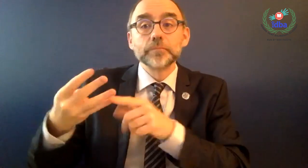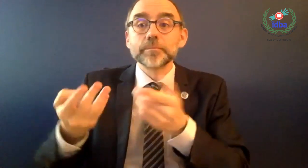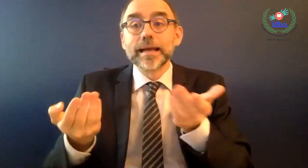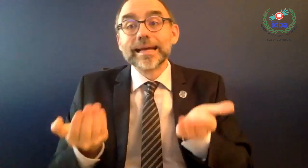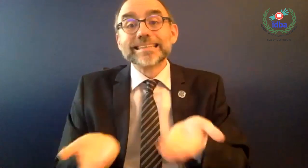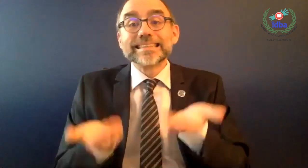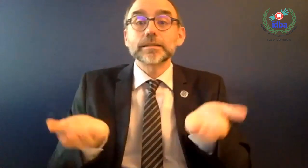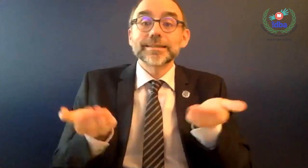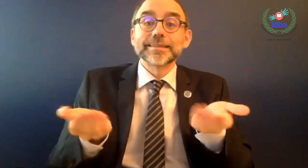important.